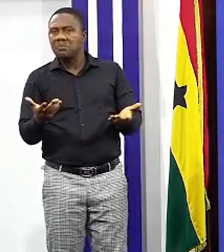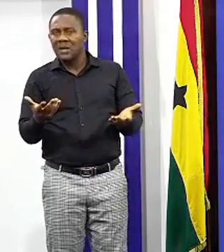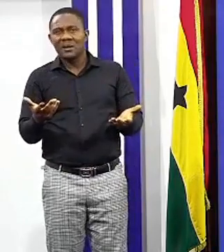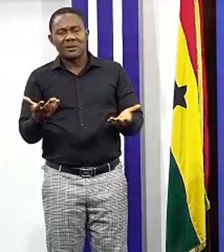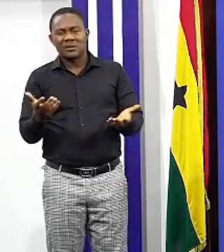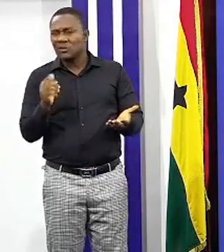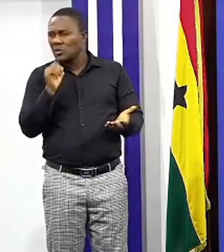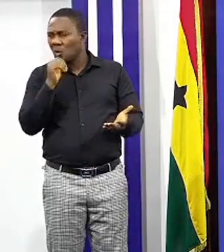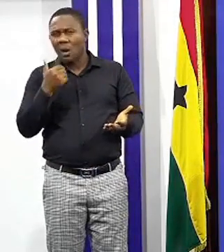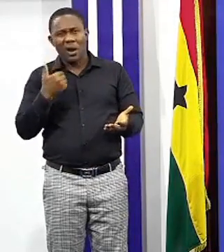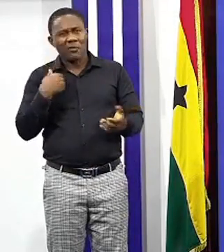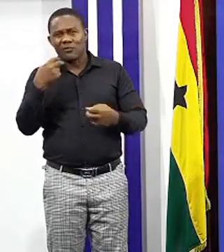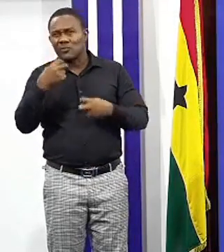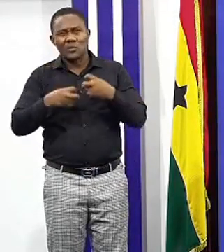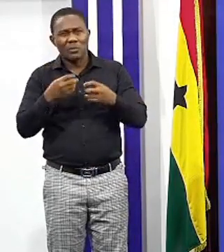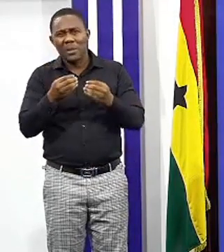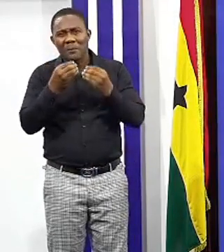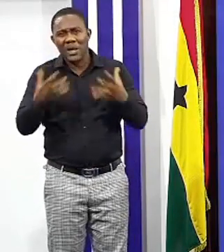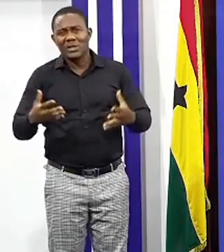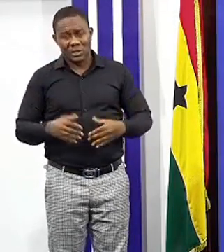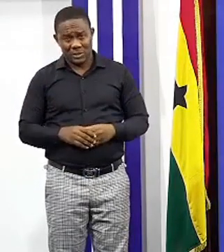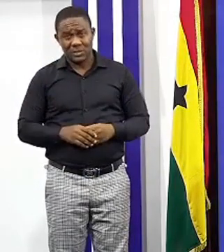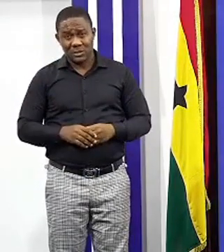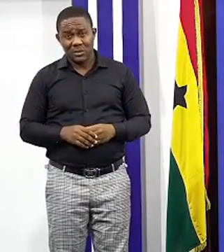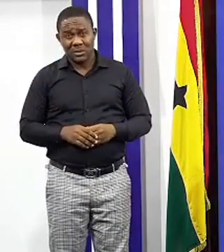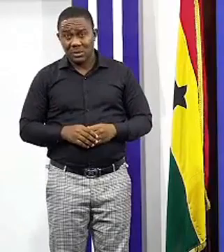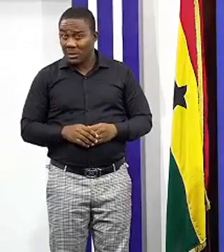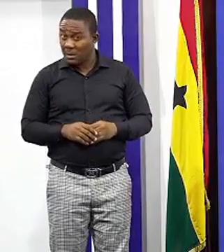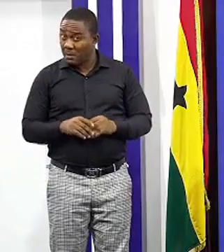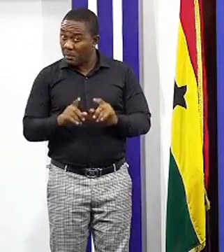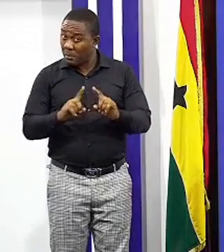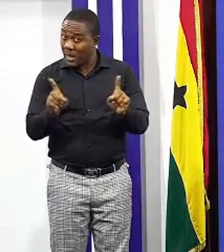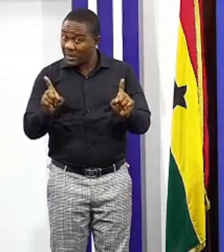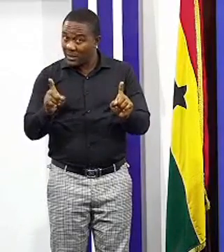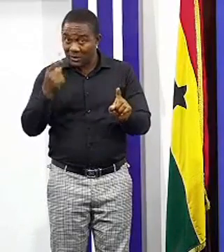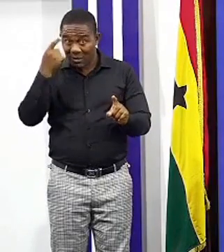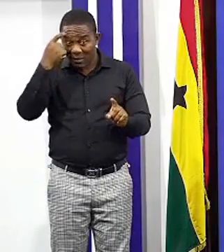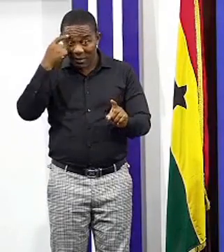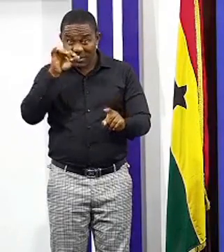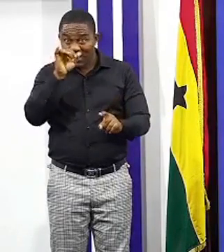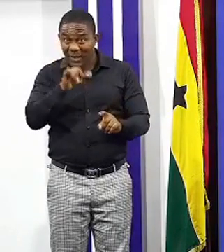no much problem. But that's not it, that we are out of the doom.